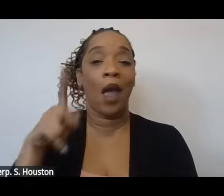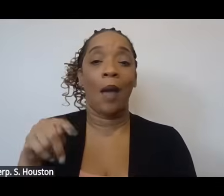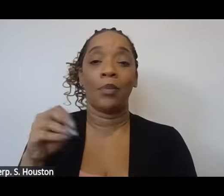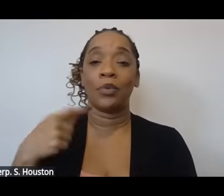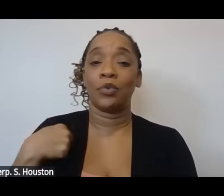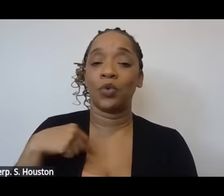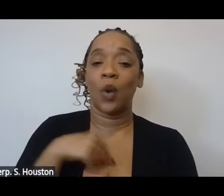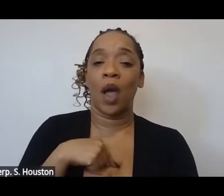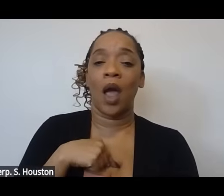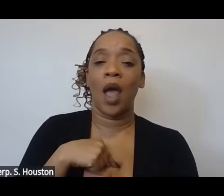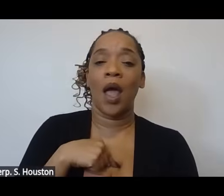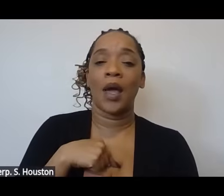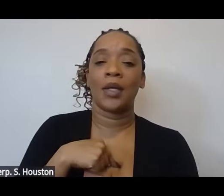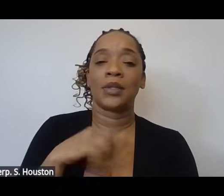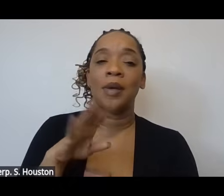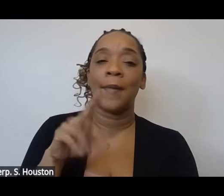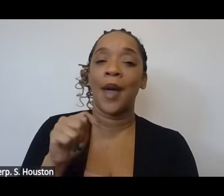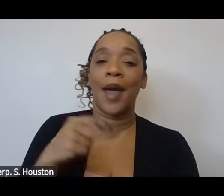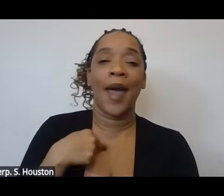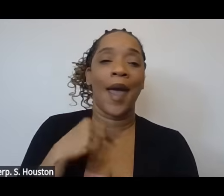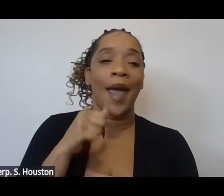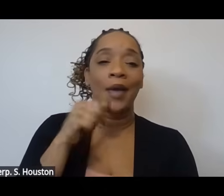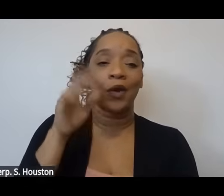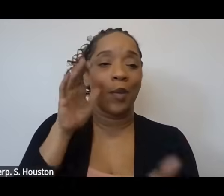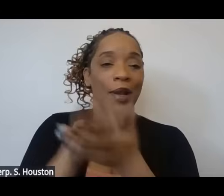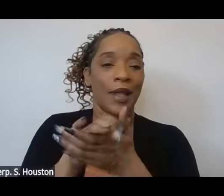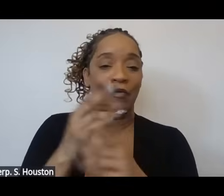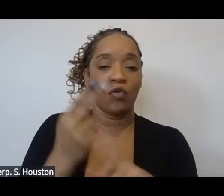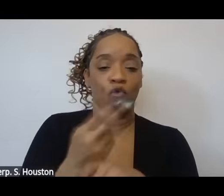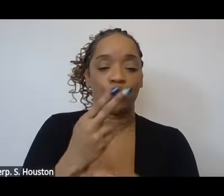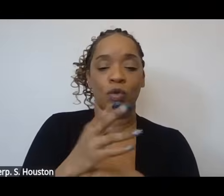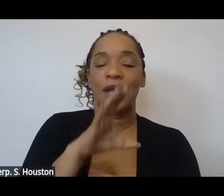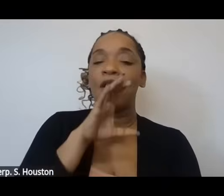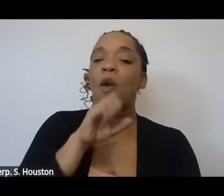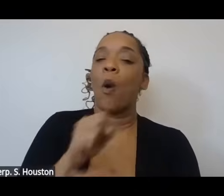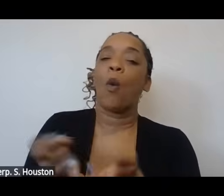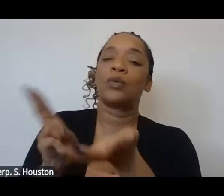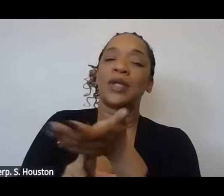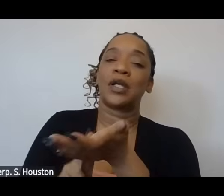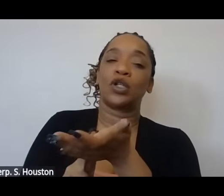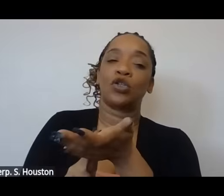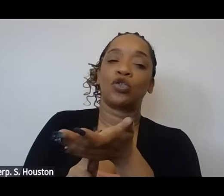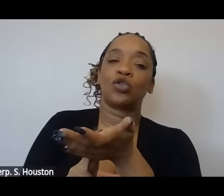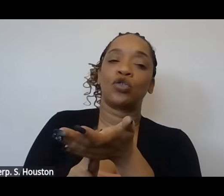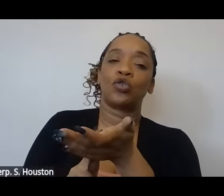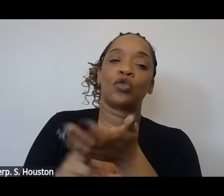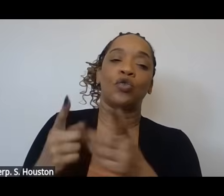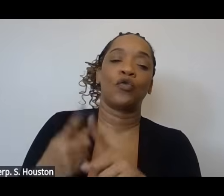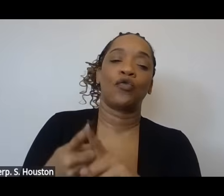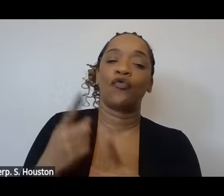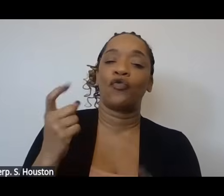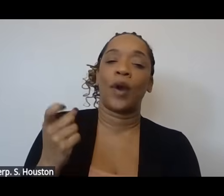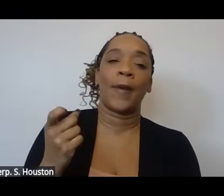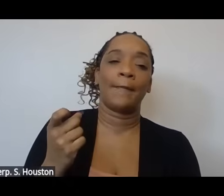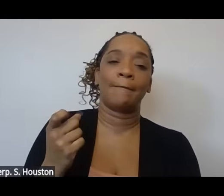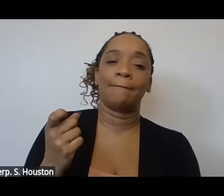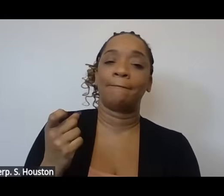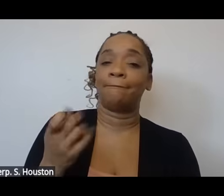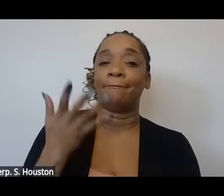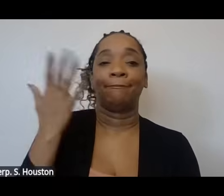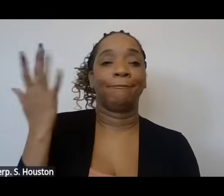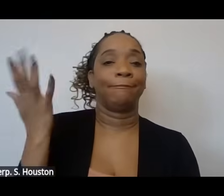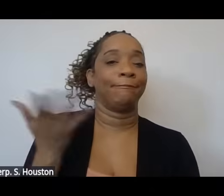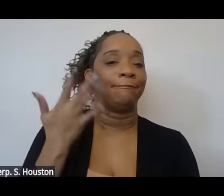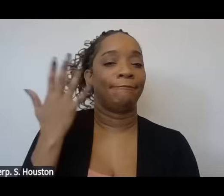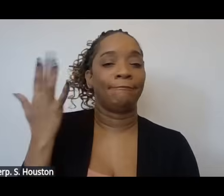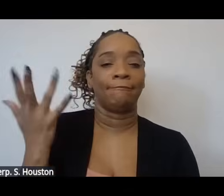today. I don't believe that using an old signature from again, something that may have been signed on, if we have